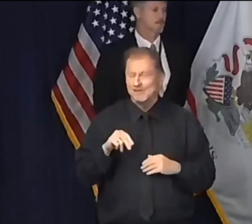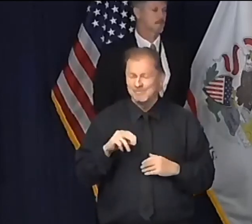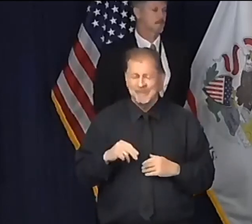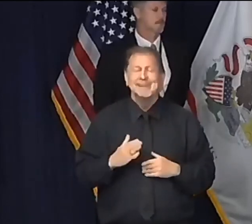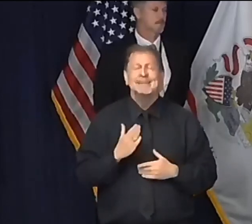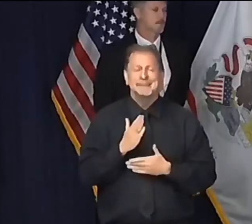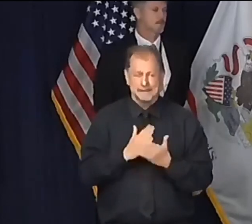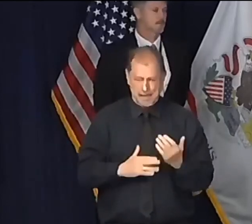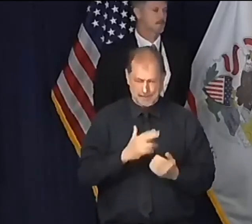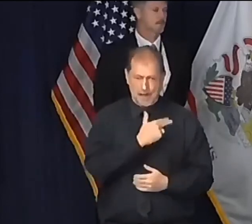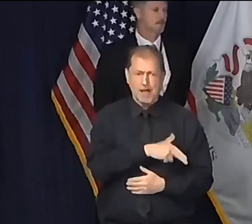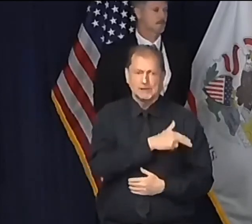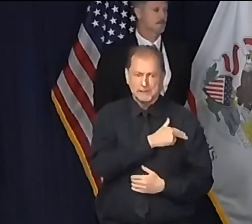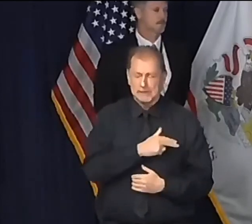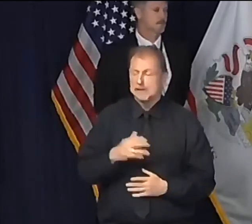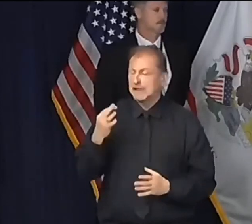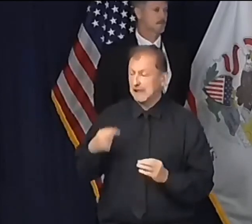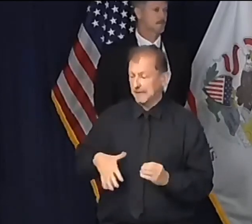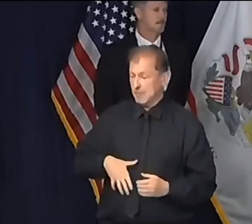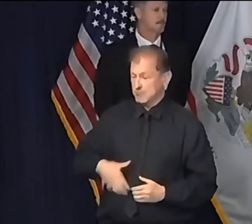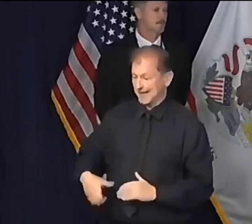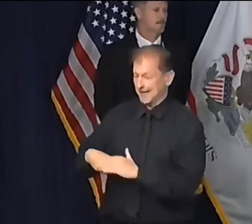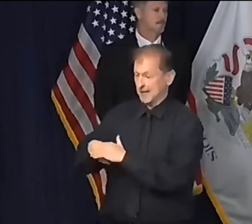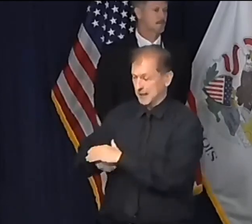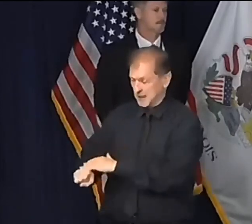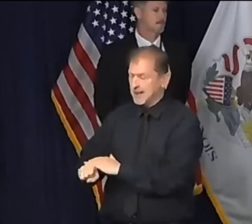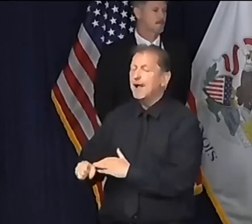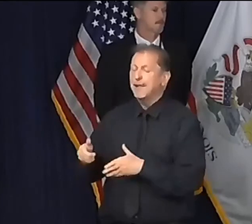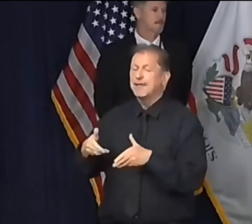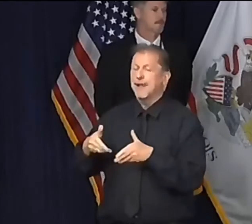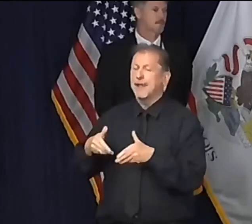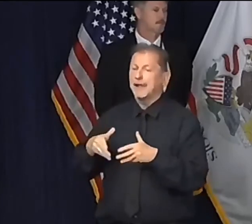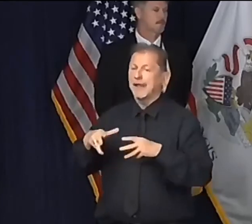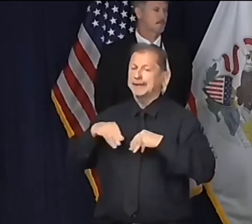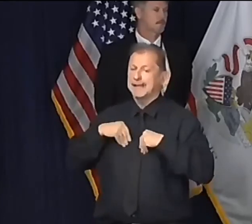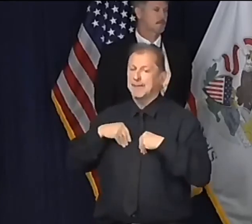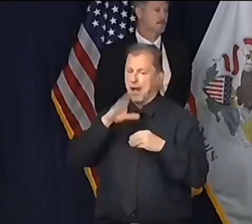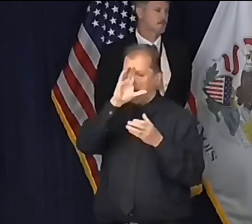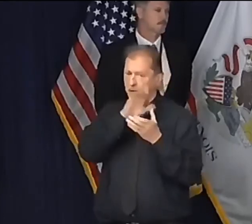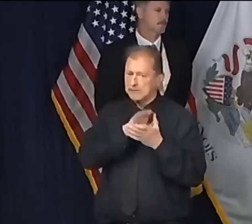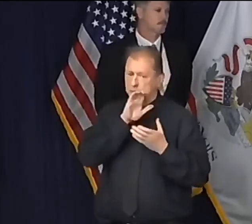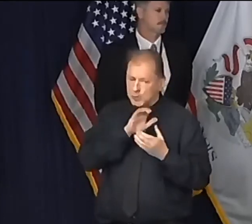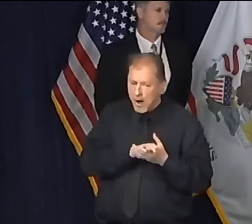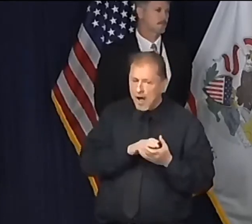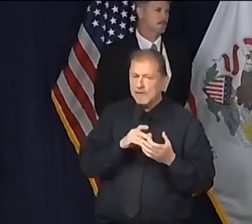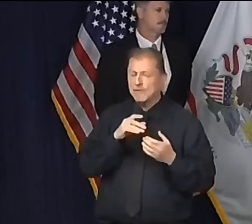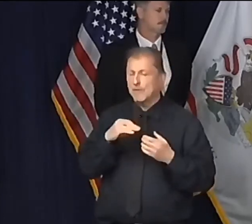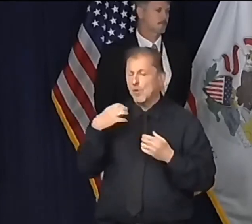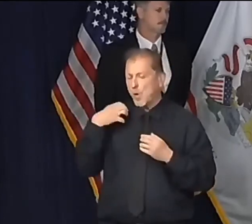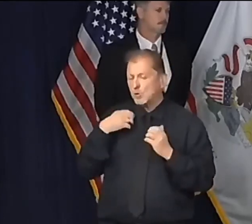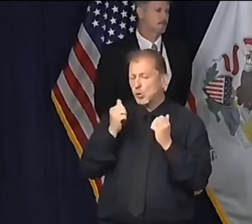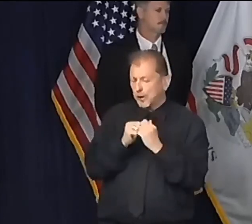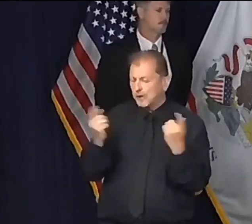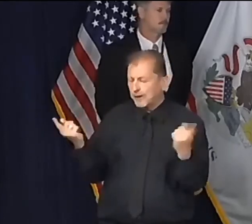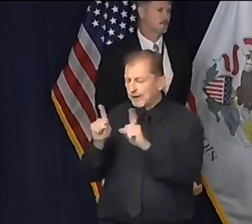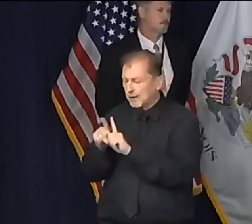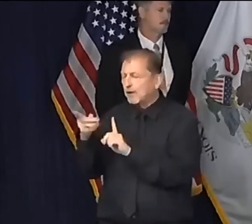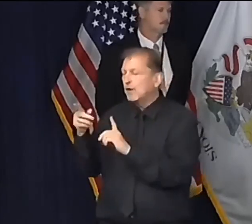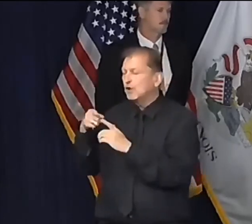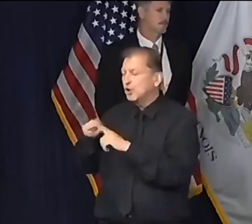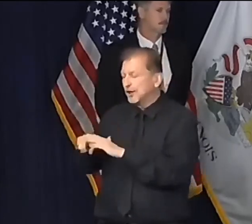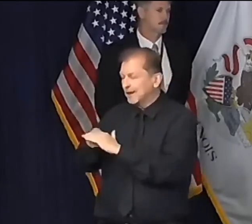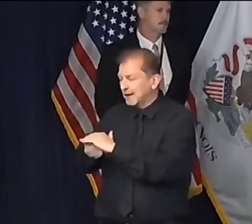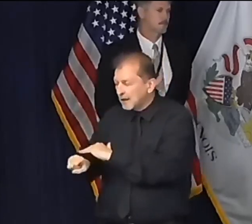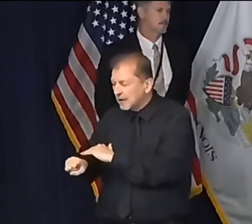some hospitals they are allowing the partner or the coach be there for the actual labor, but not for any